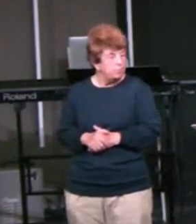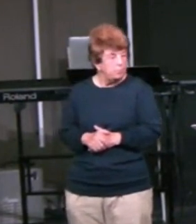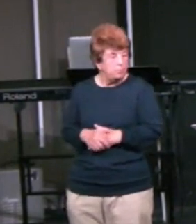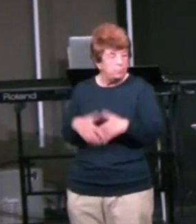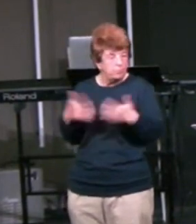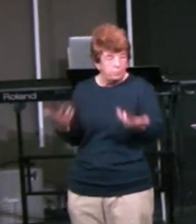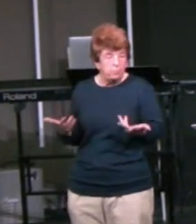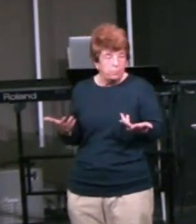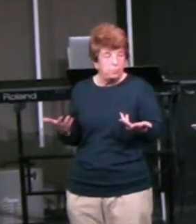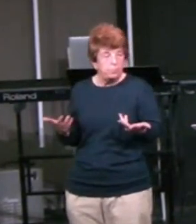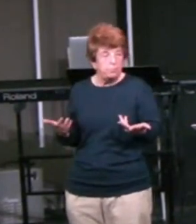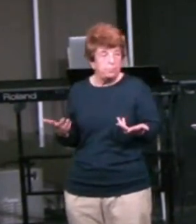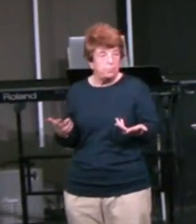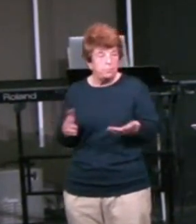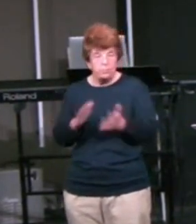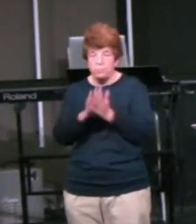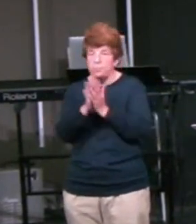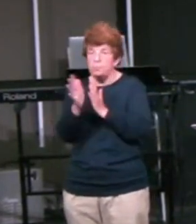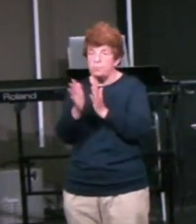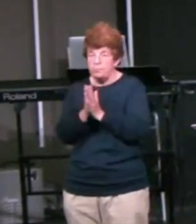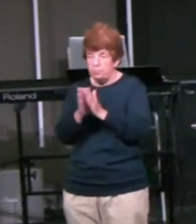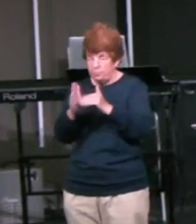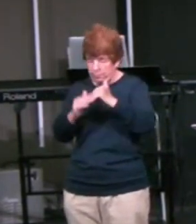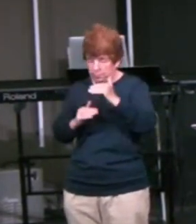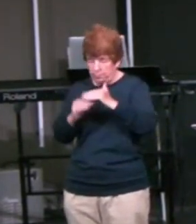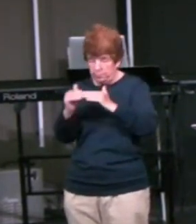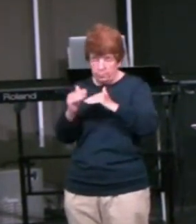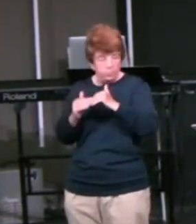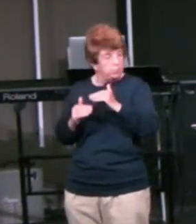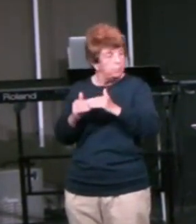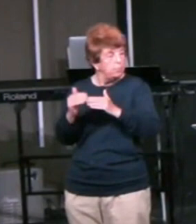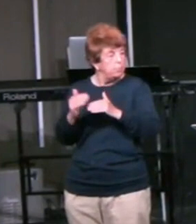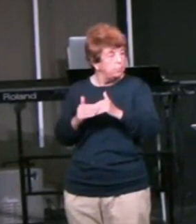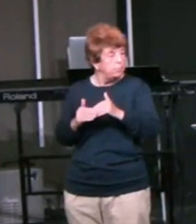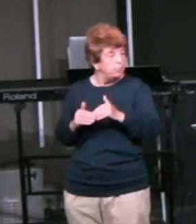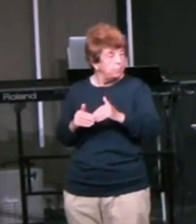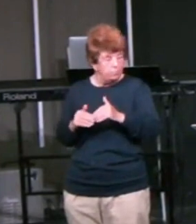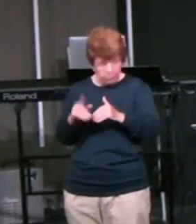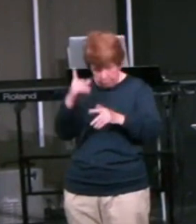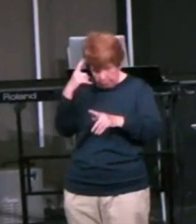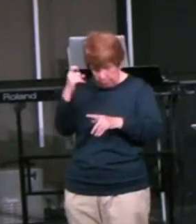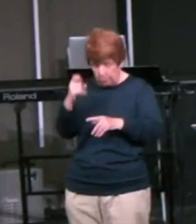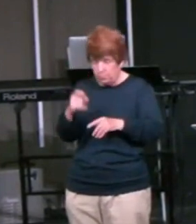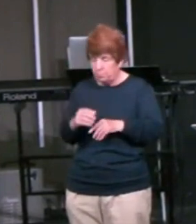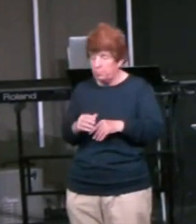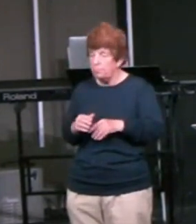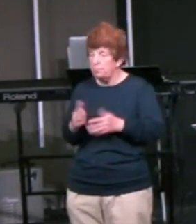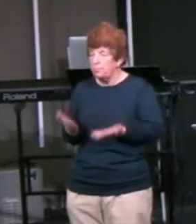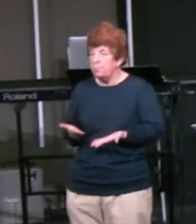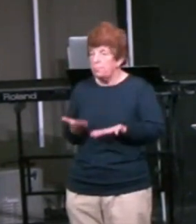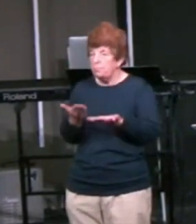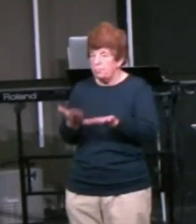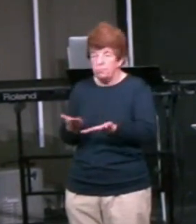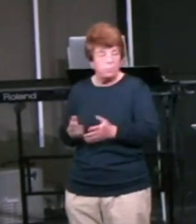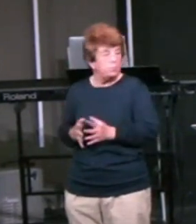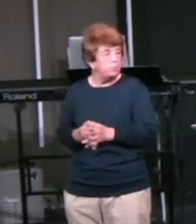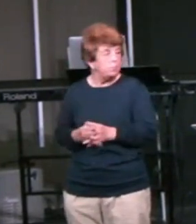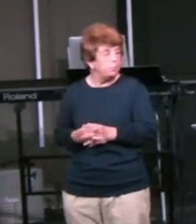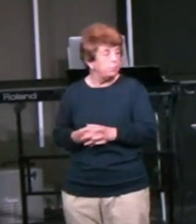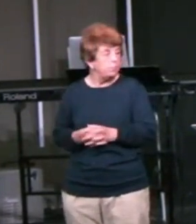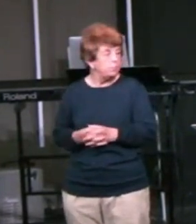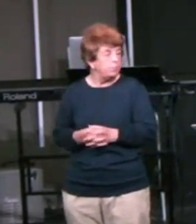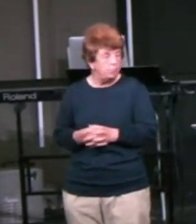So, how do we develop this concept of giving? How